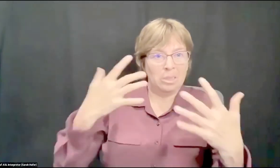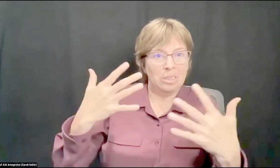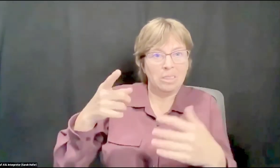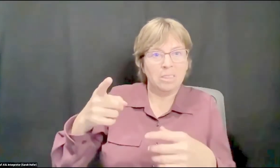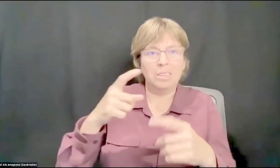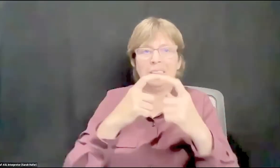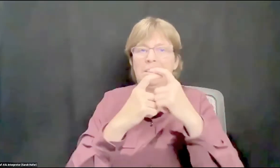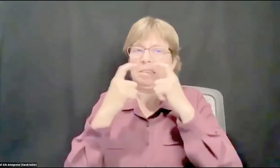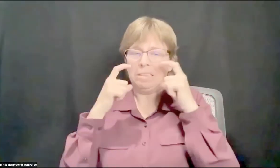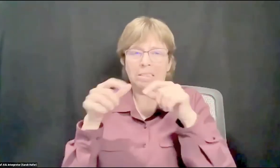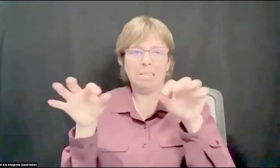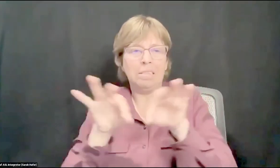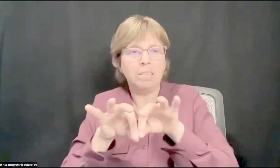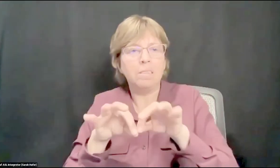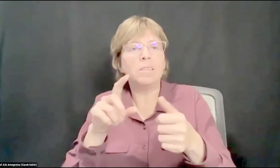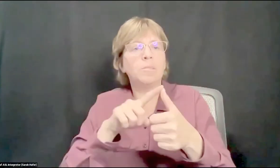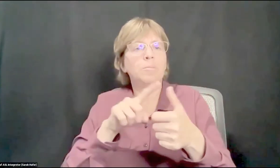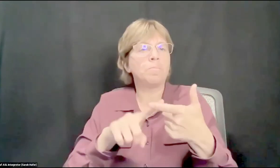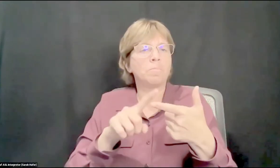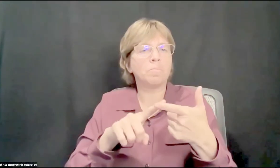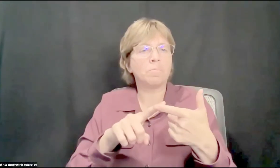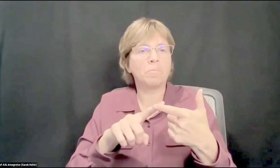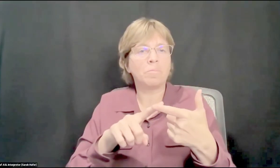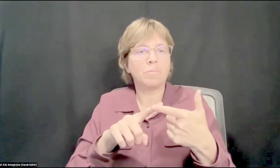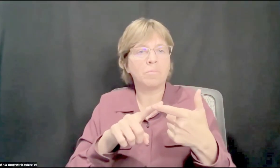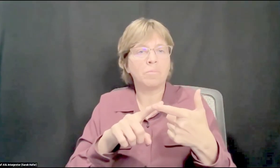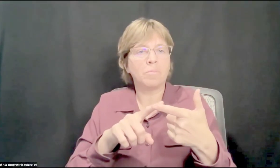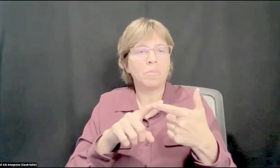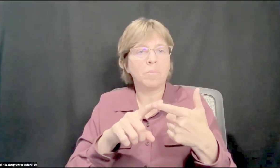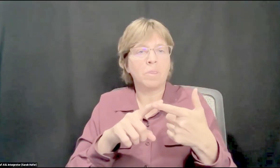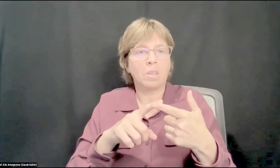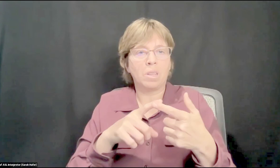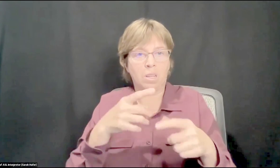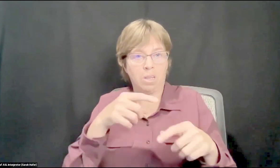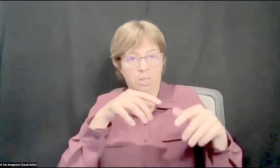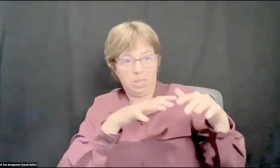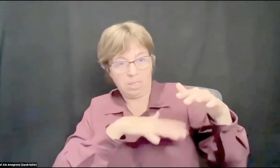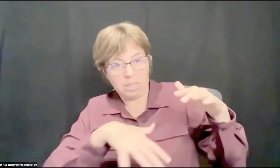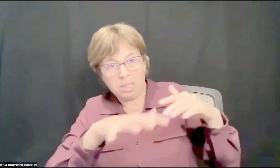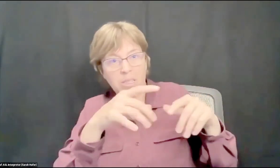people, and we'll get through this together.